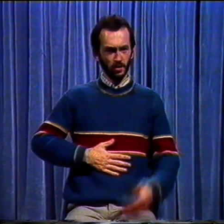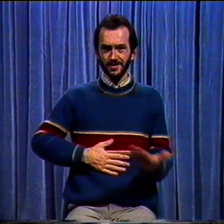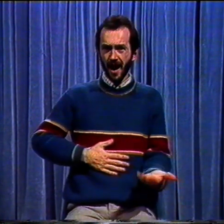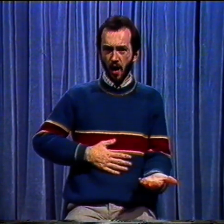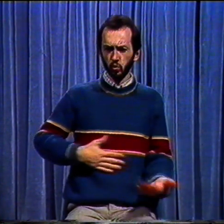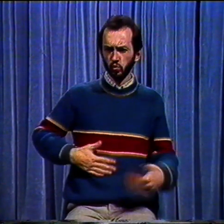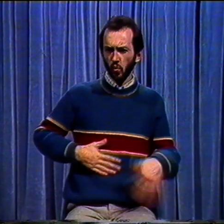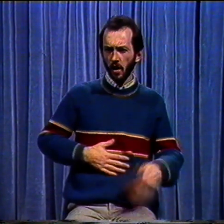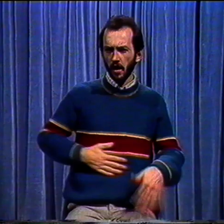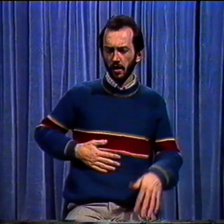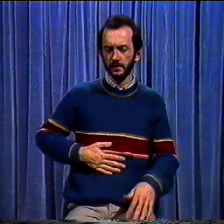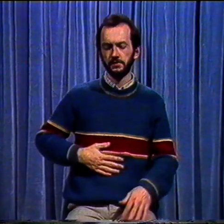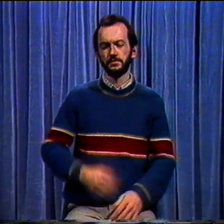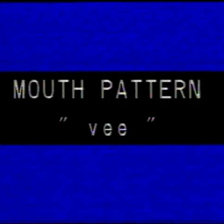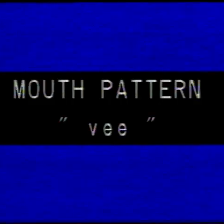It's happening now.